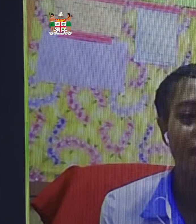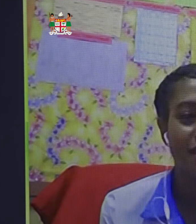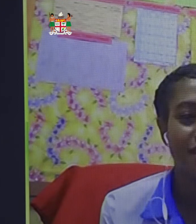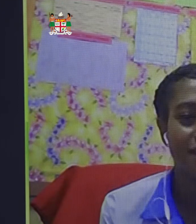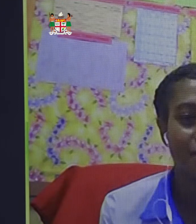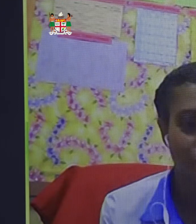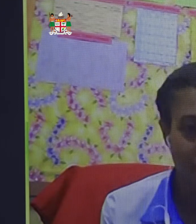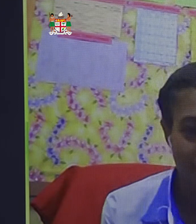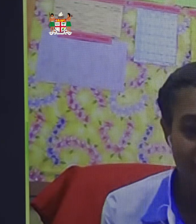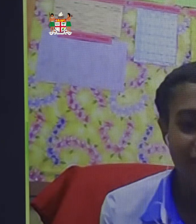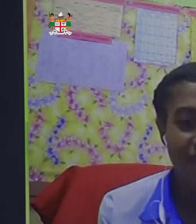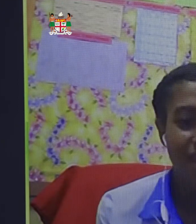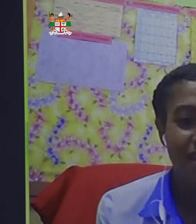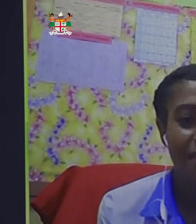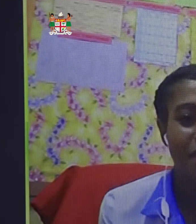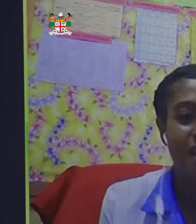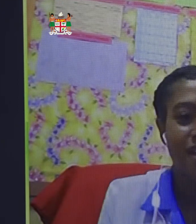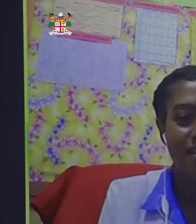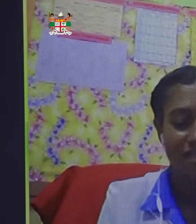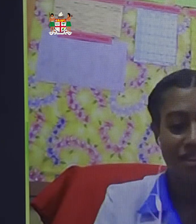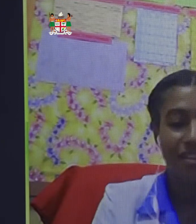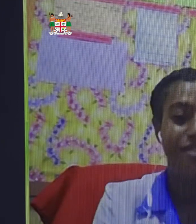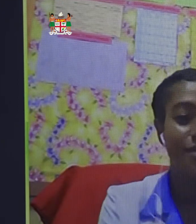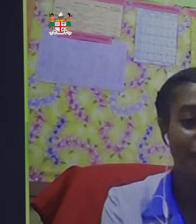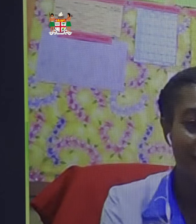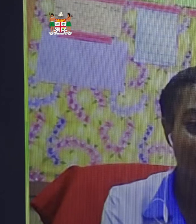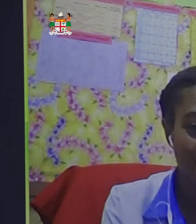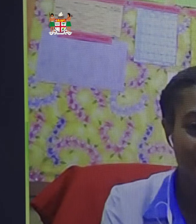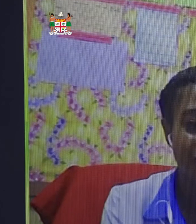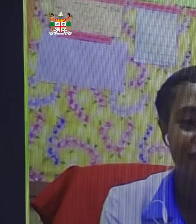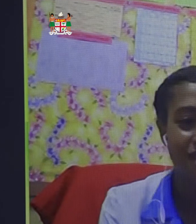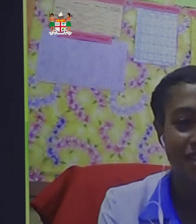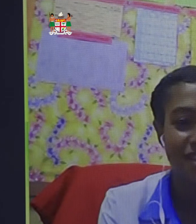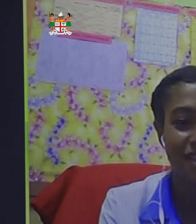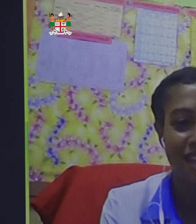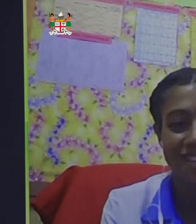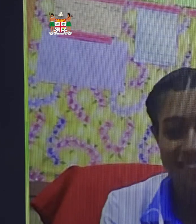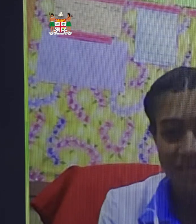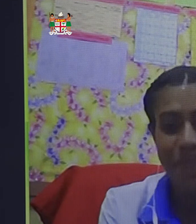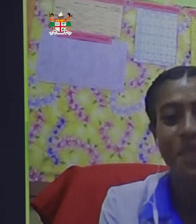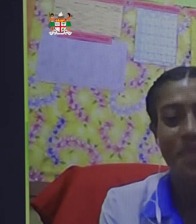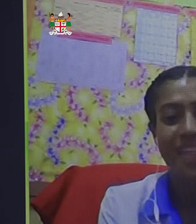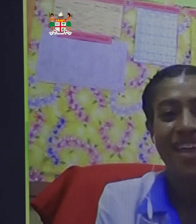Commissioner, and the media. Also, good afternoon, Dr. Satendra Singh, and